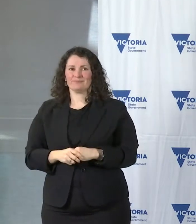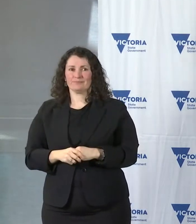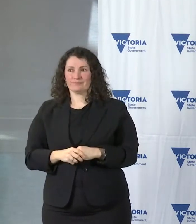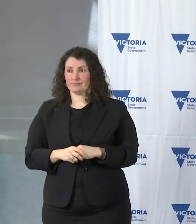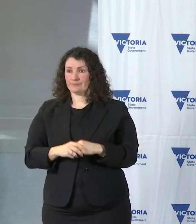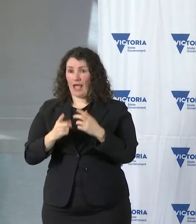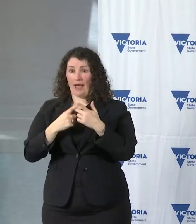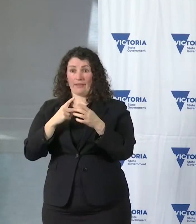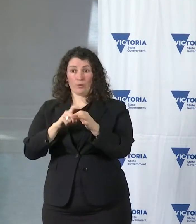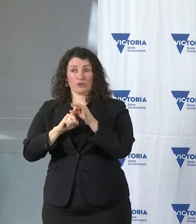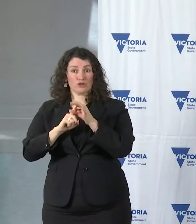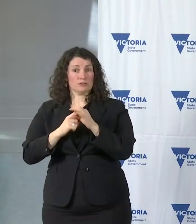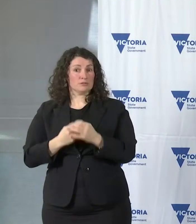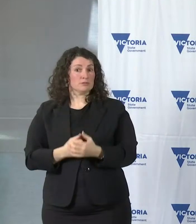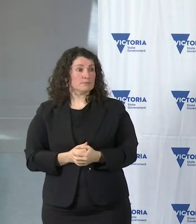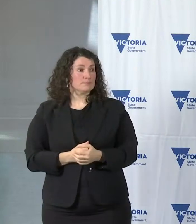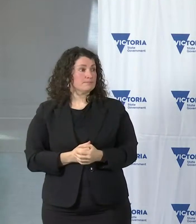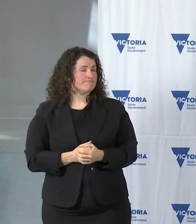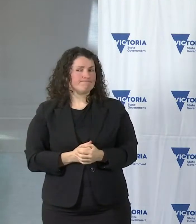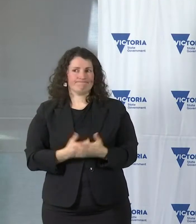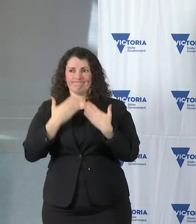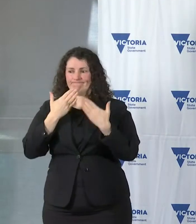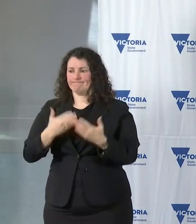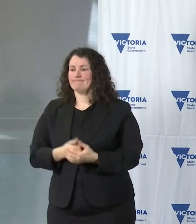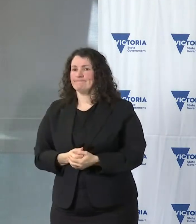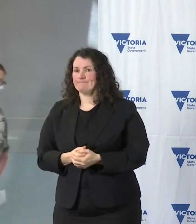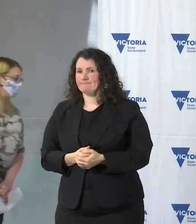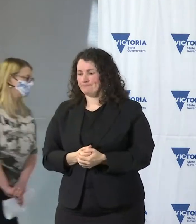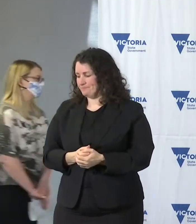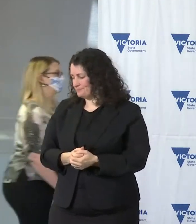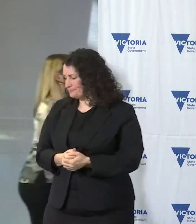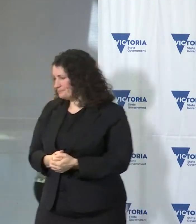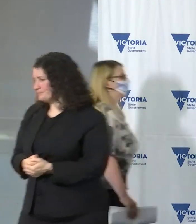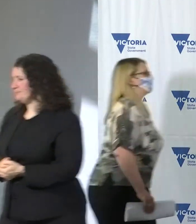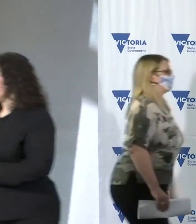any other questions for us? Thank you, everyone.